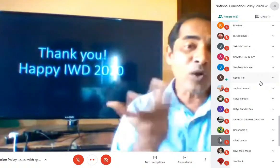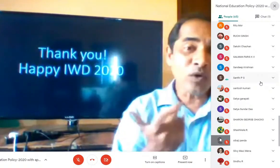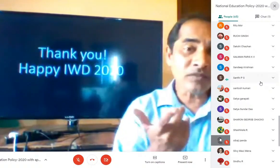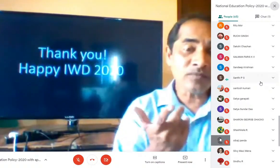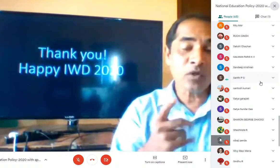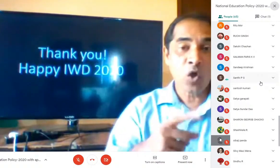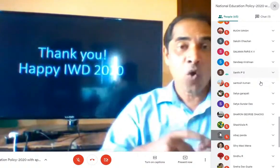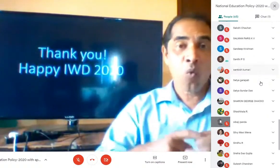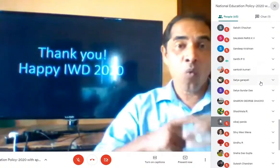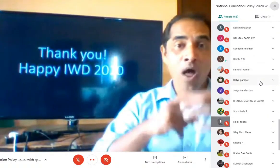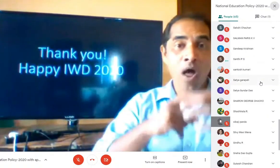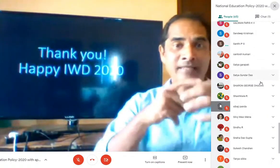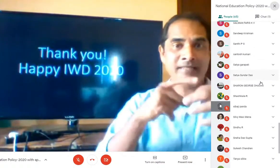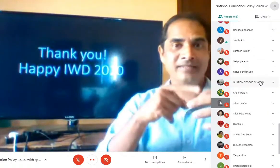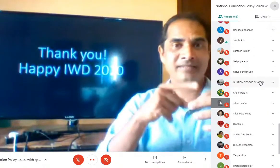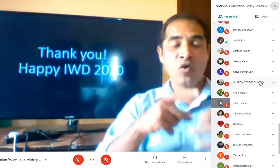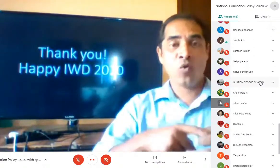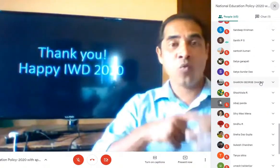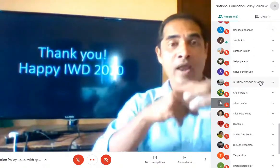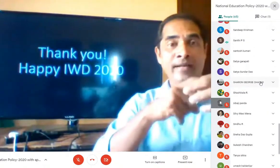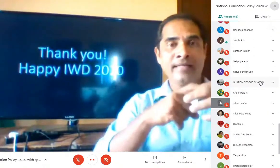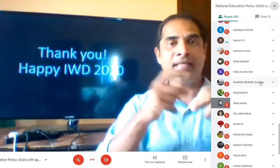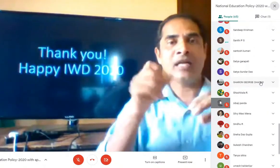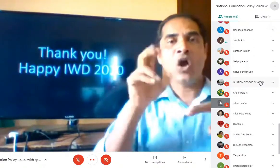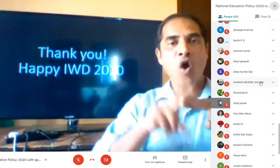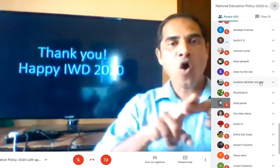they can teach, right? That is better because the quality,